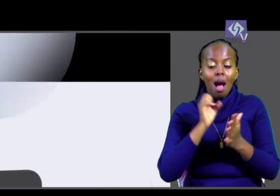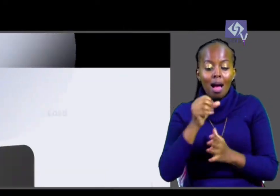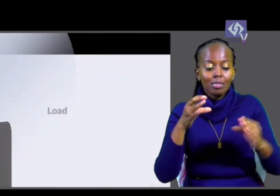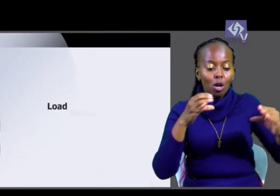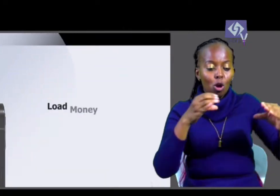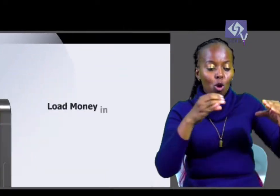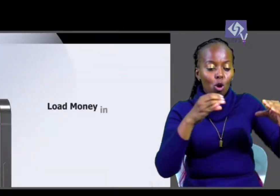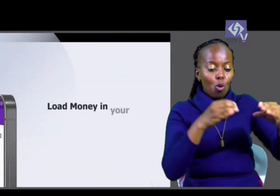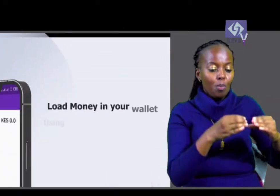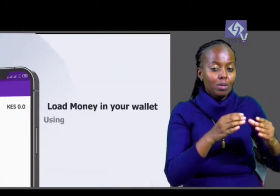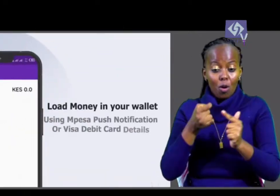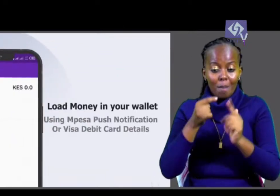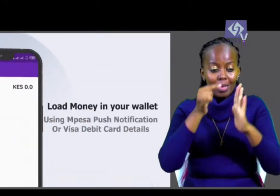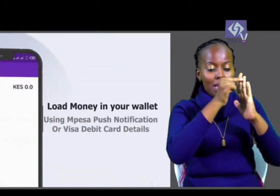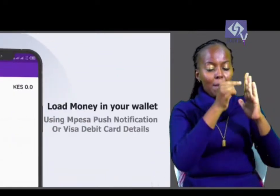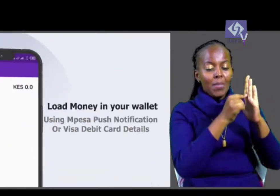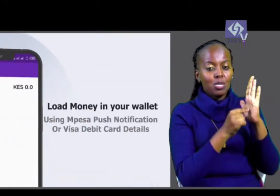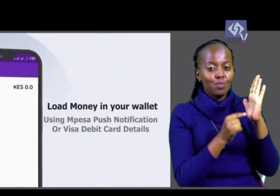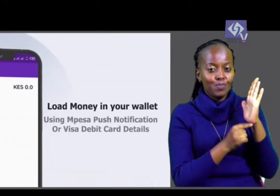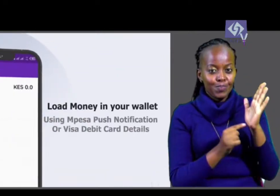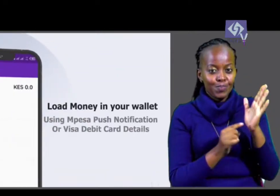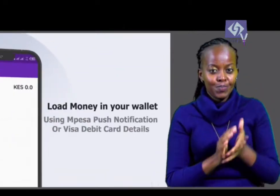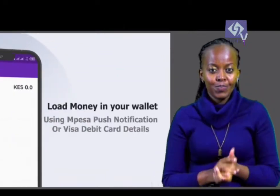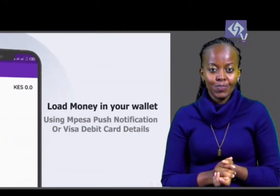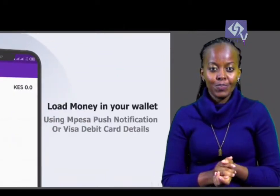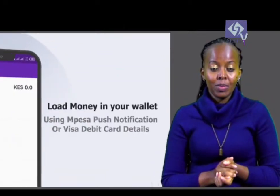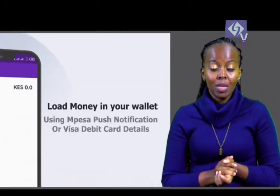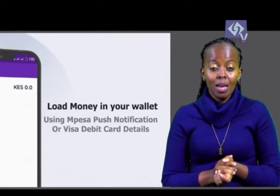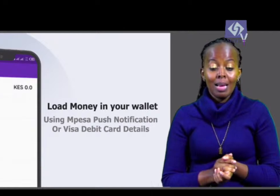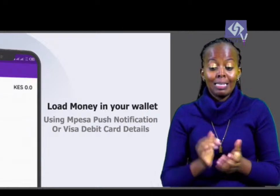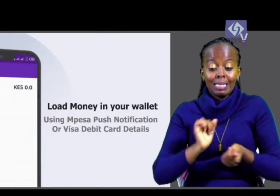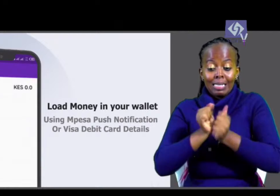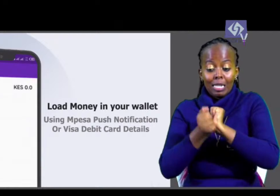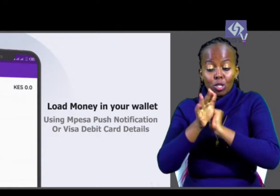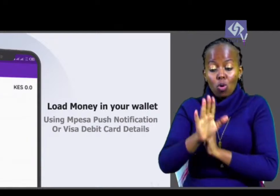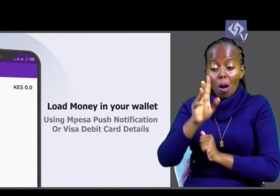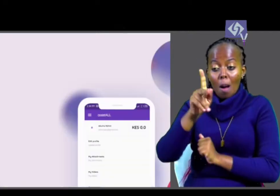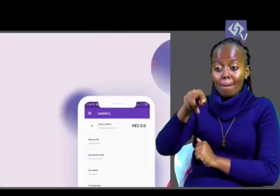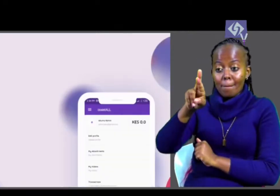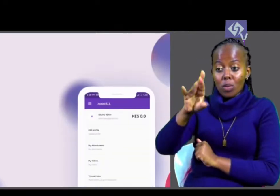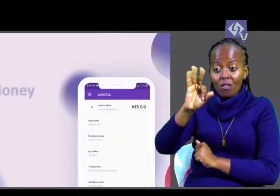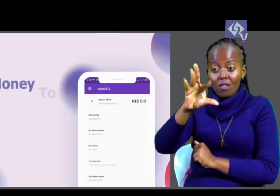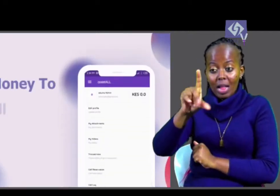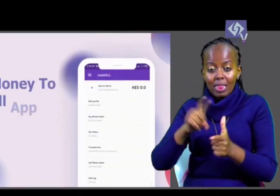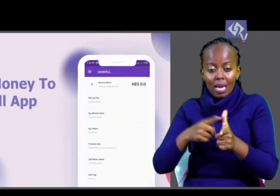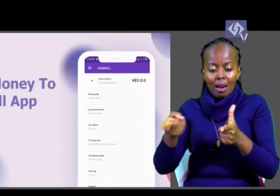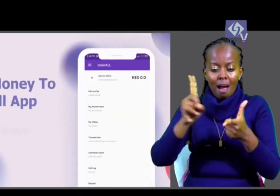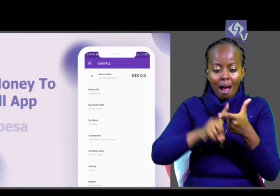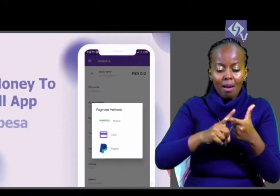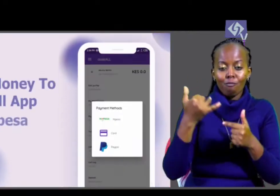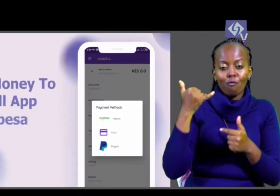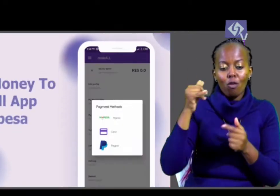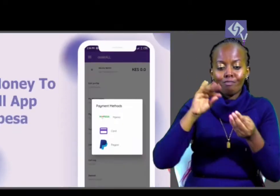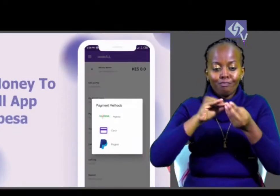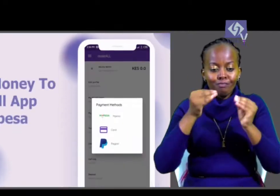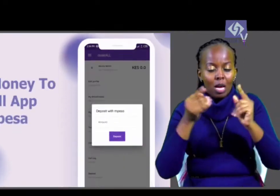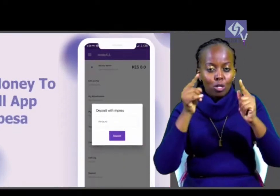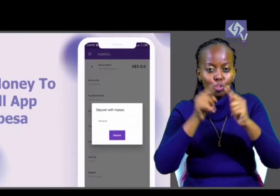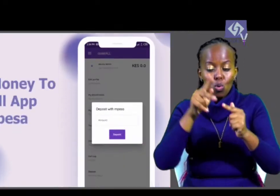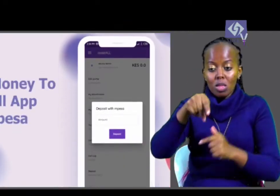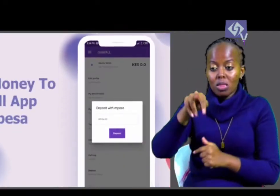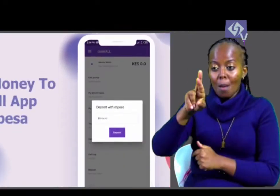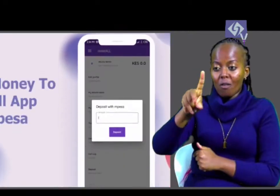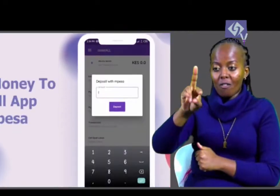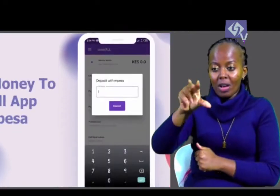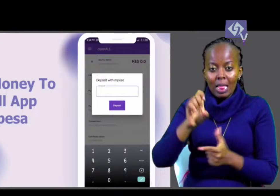register as a corporate entity from the drop-down menu. Edit your profile and add your phone number